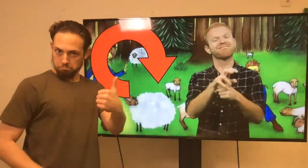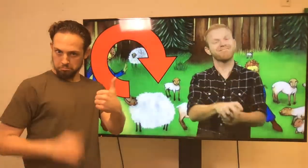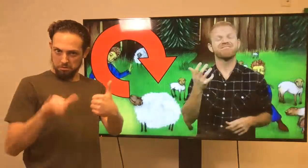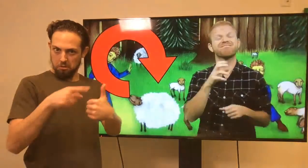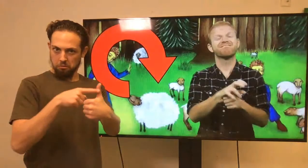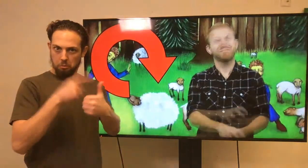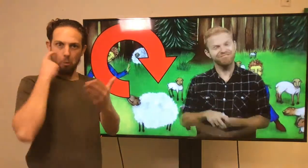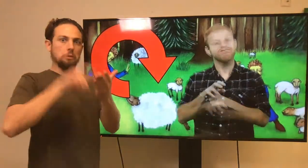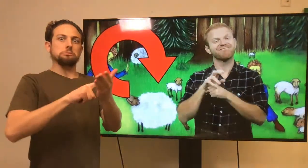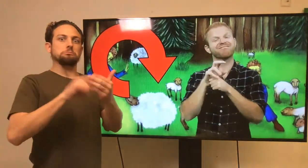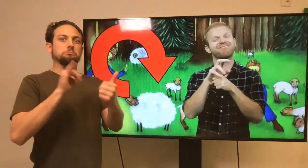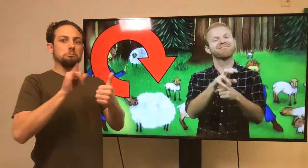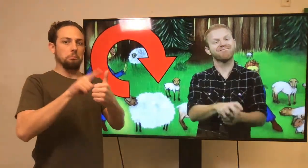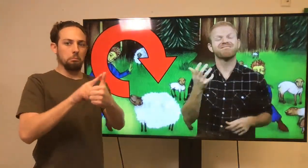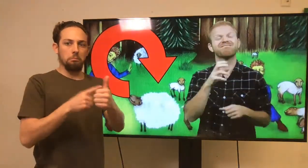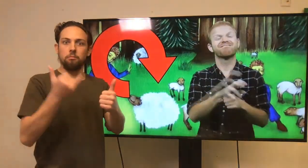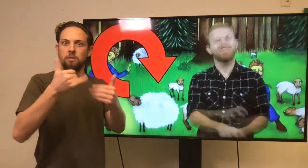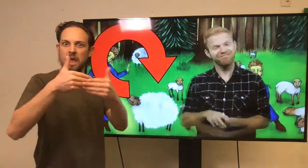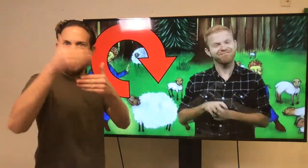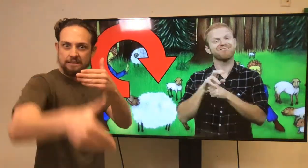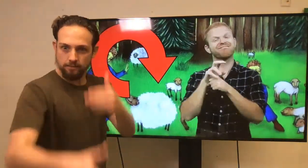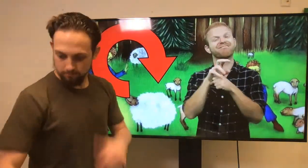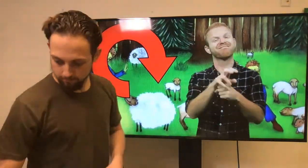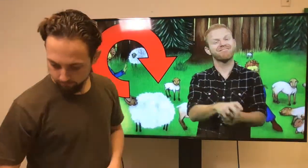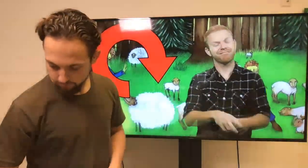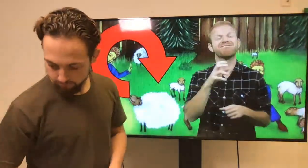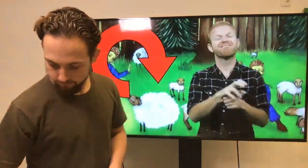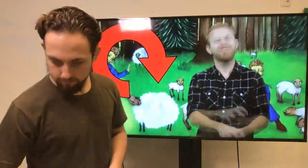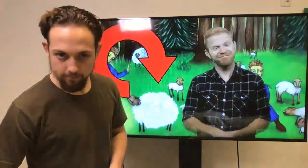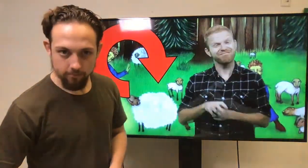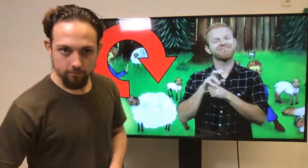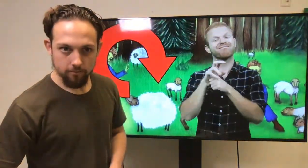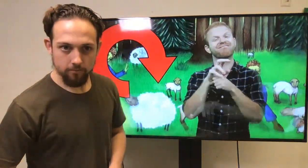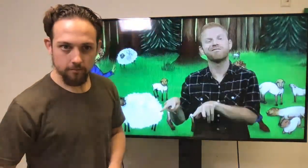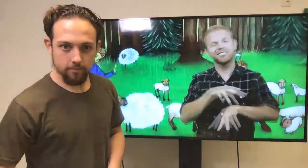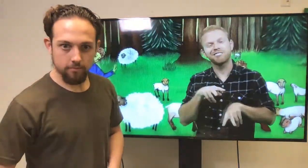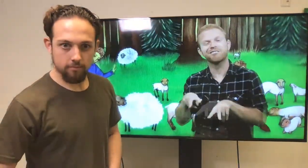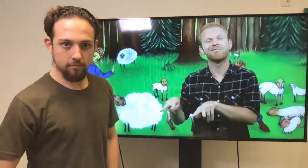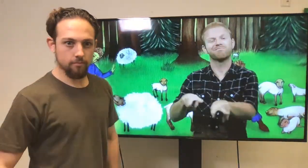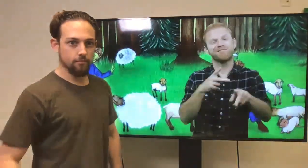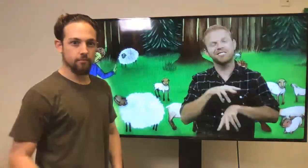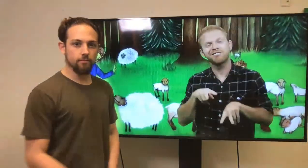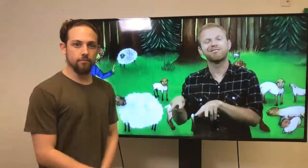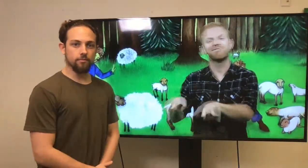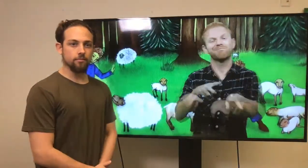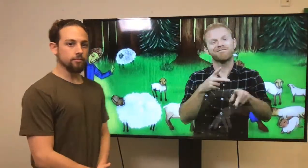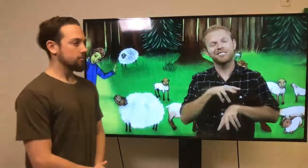That circular motion shows repetition. So that's one thing we noticed. What else can we see?